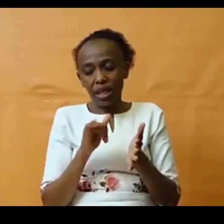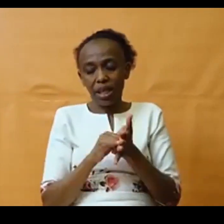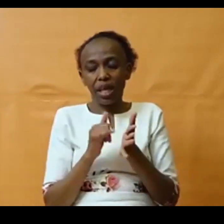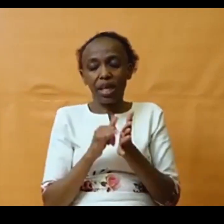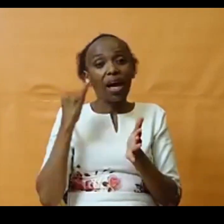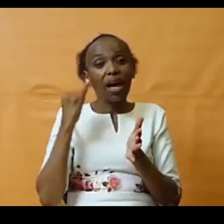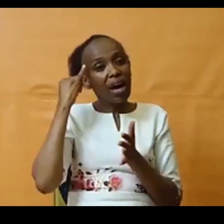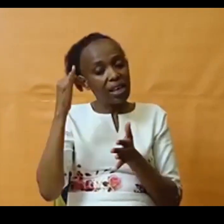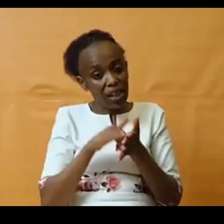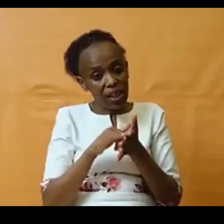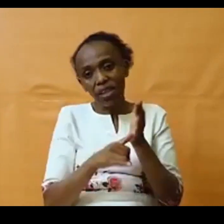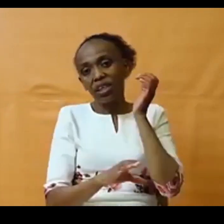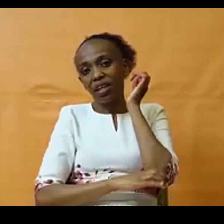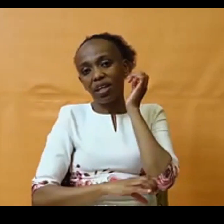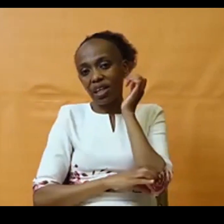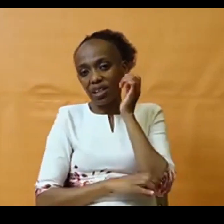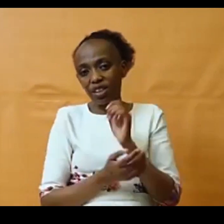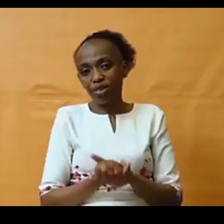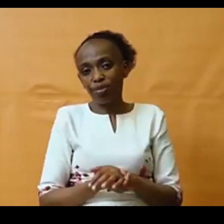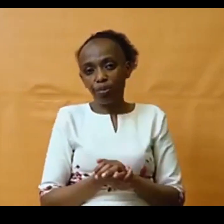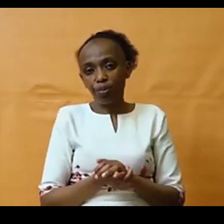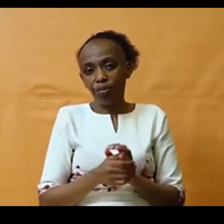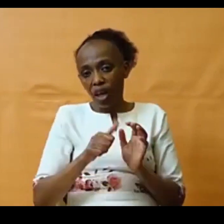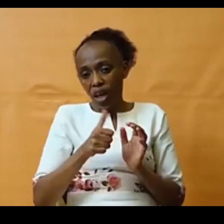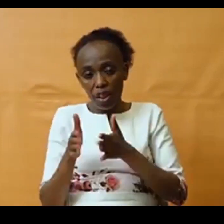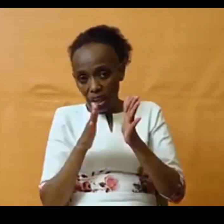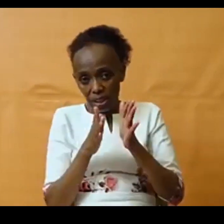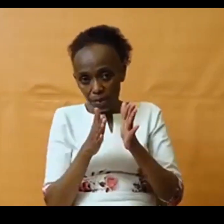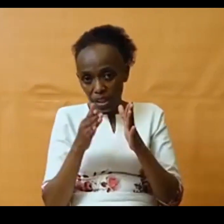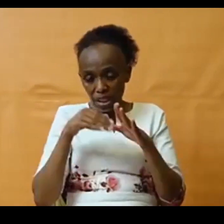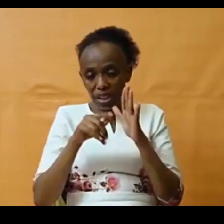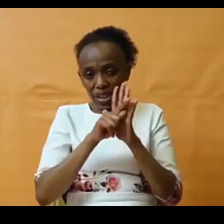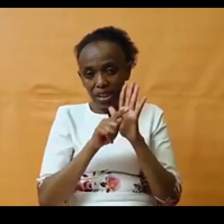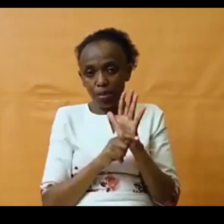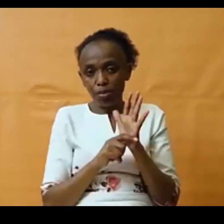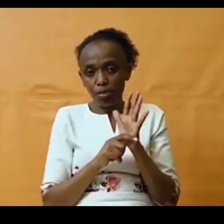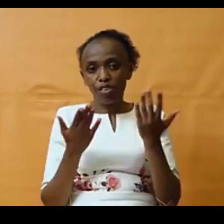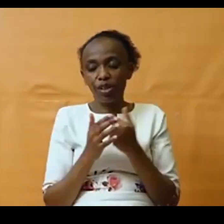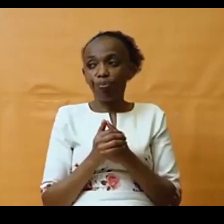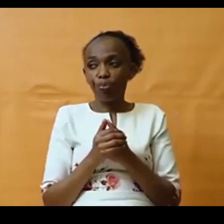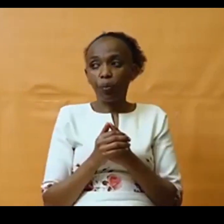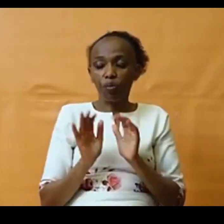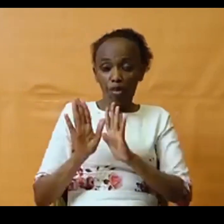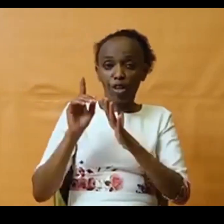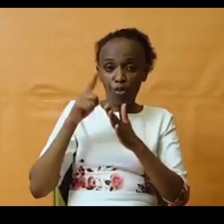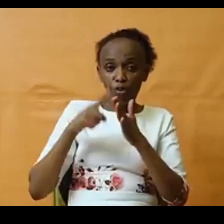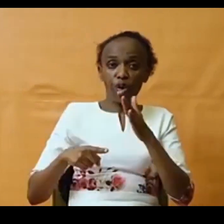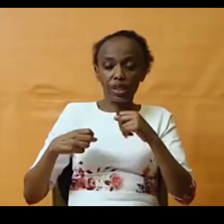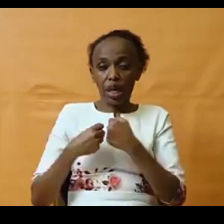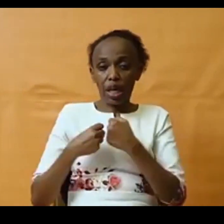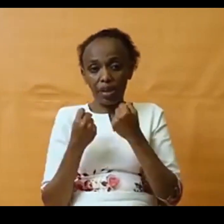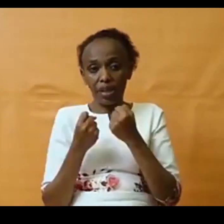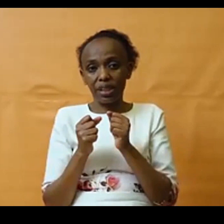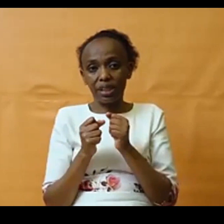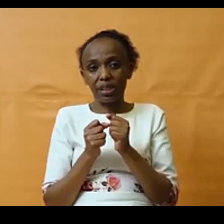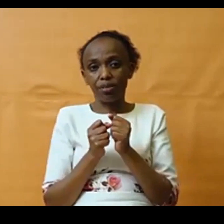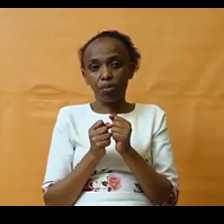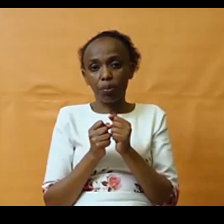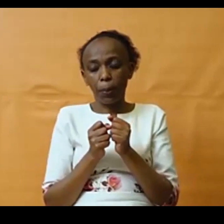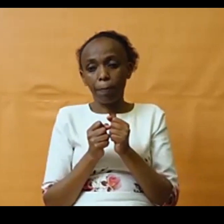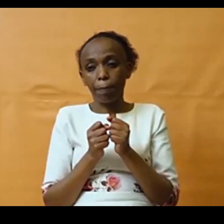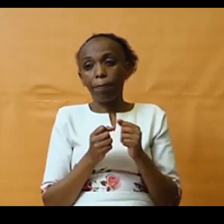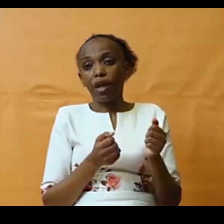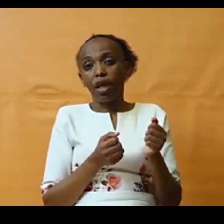that countries, the other aspect in terms of avoiding what happened in the 80s and 90s, and again, it's been brought up a bit